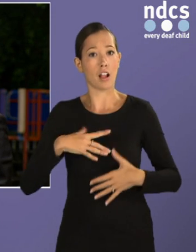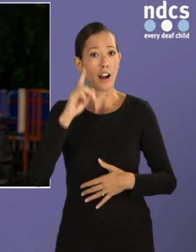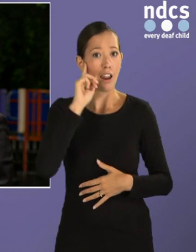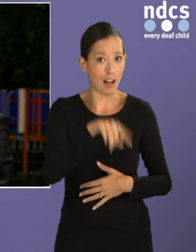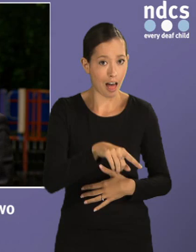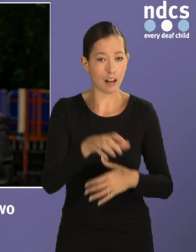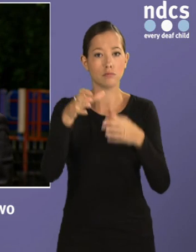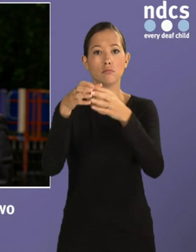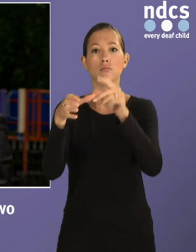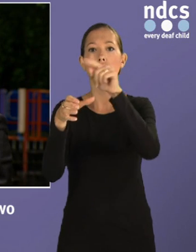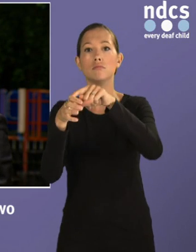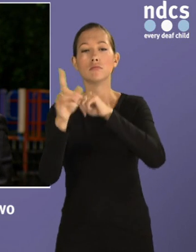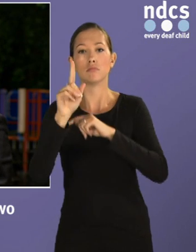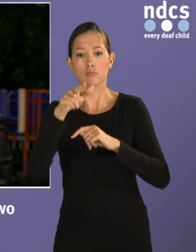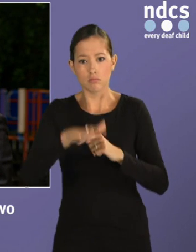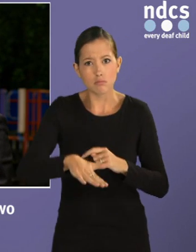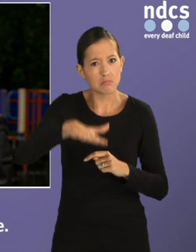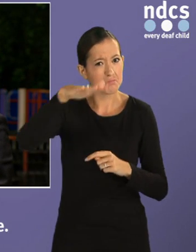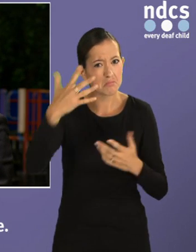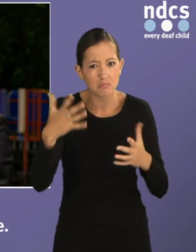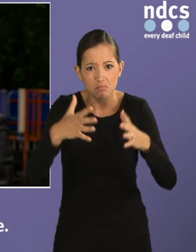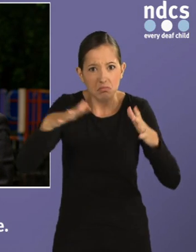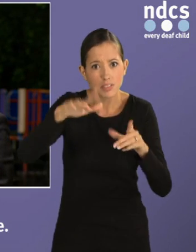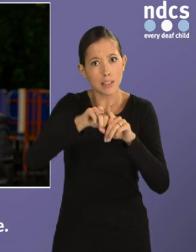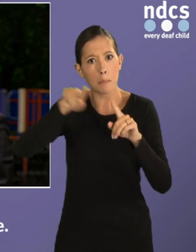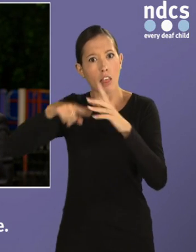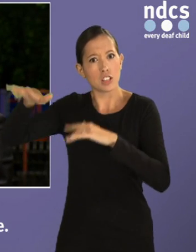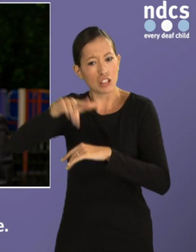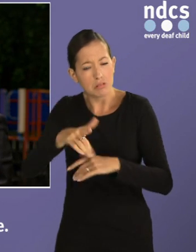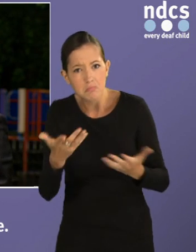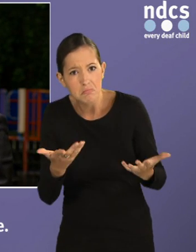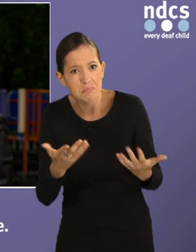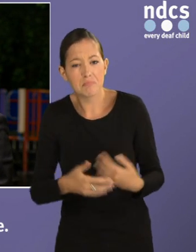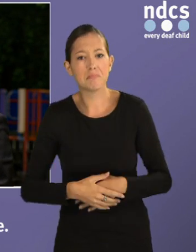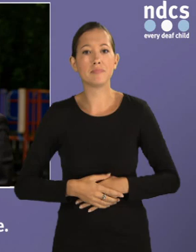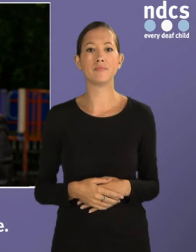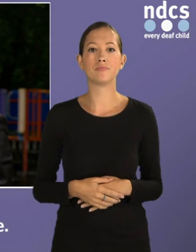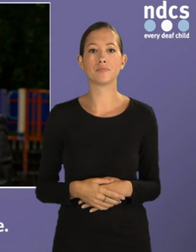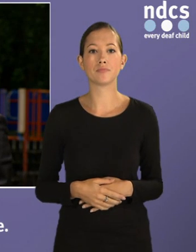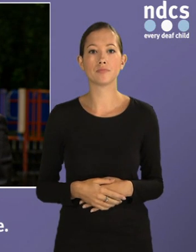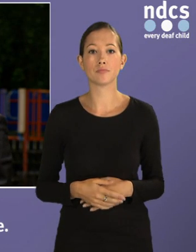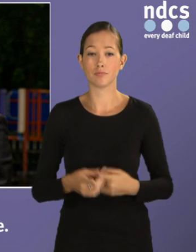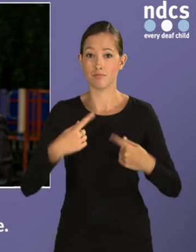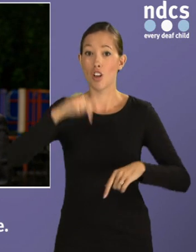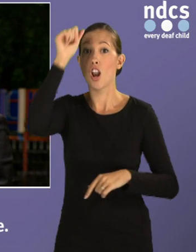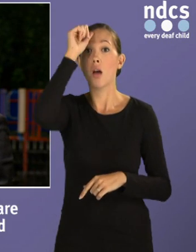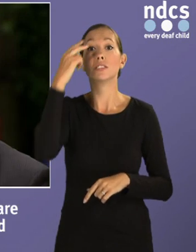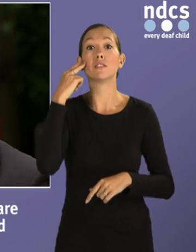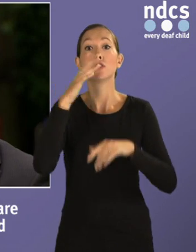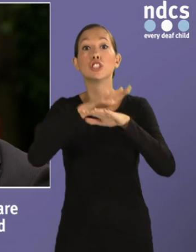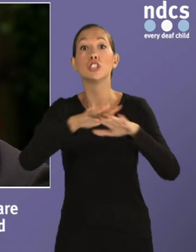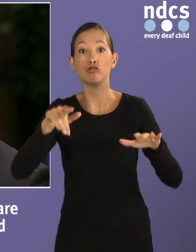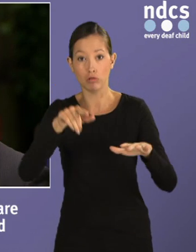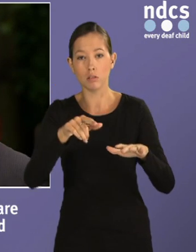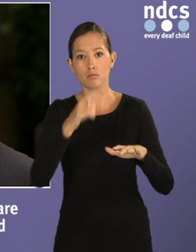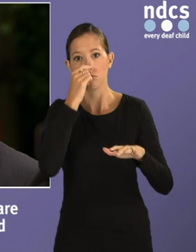slight variation where neglect is split into two individual categories: physical neglect and non-organic failure to thrive.